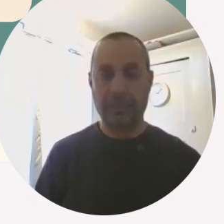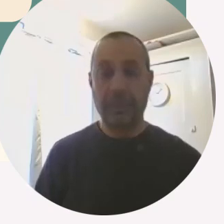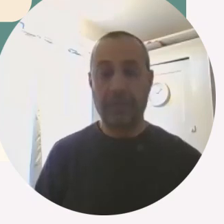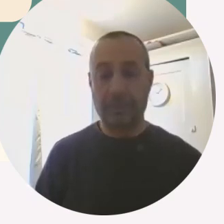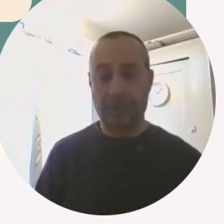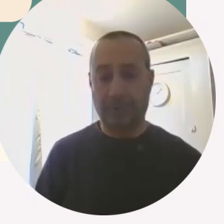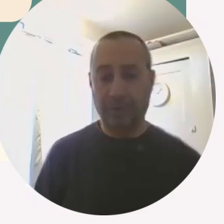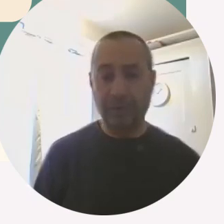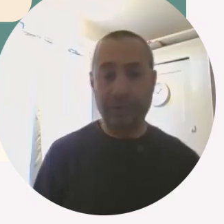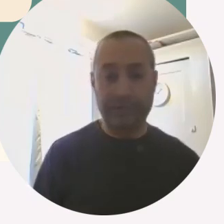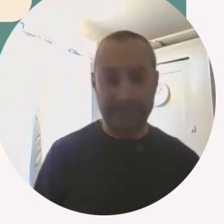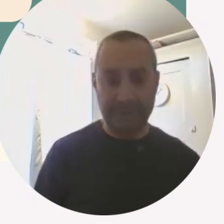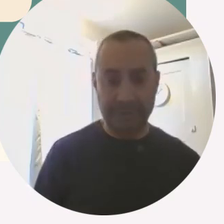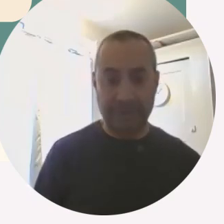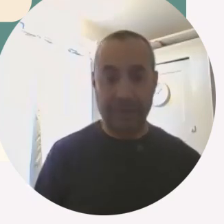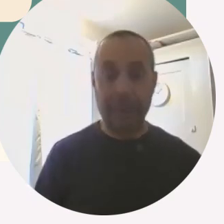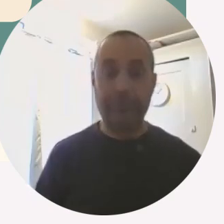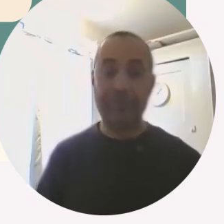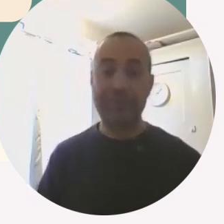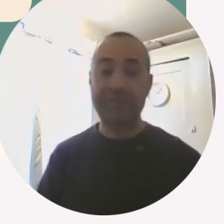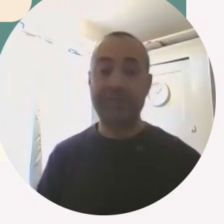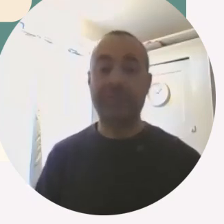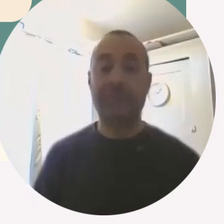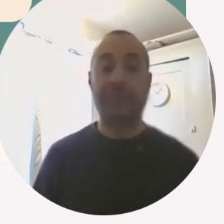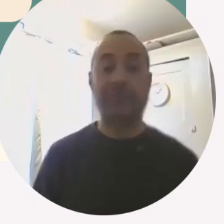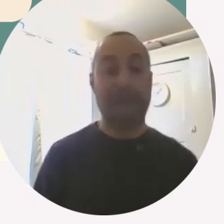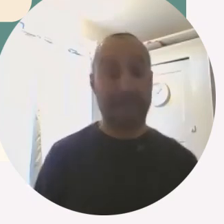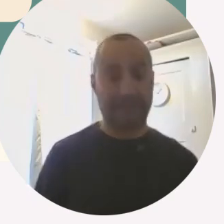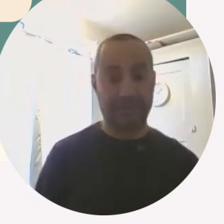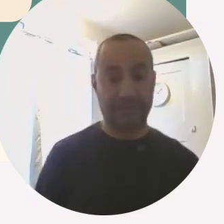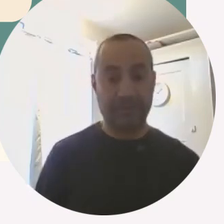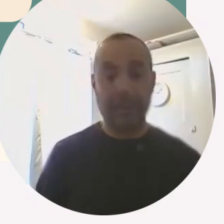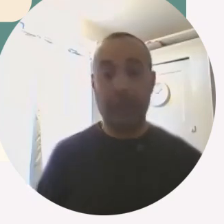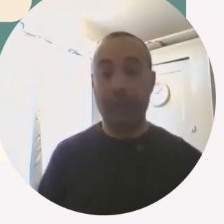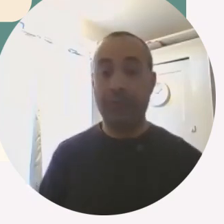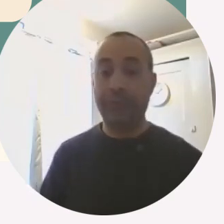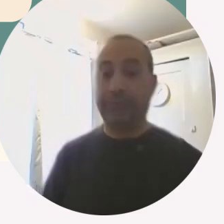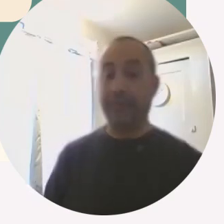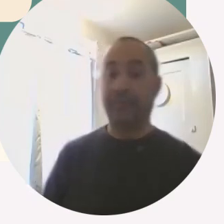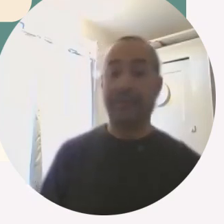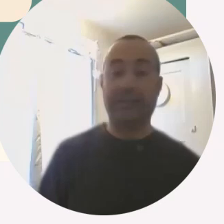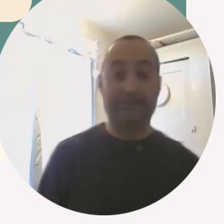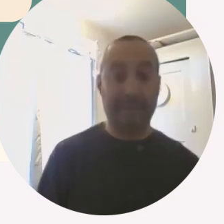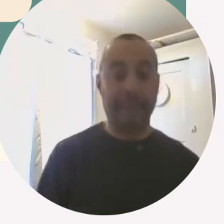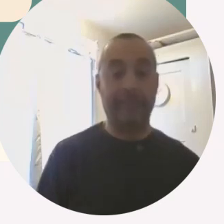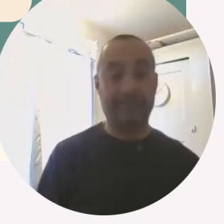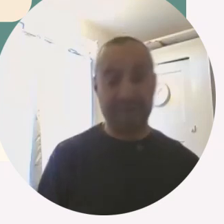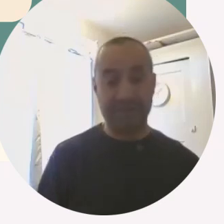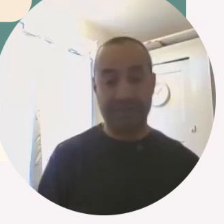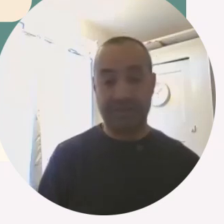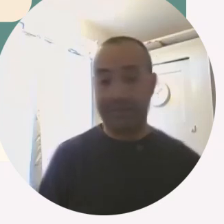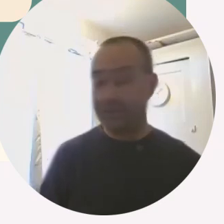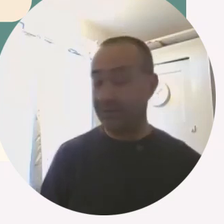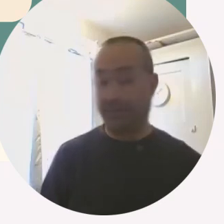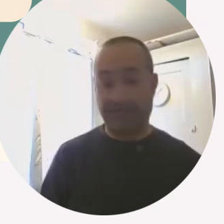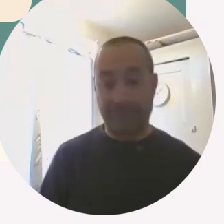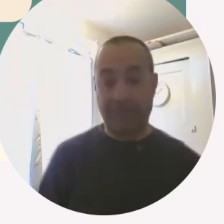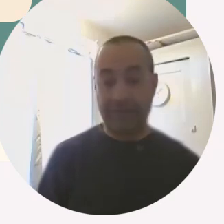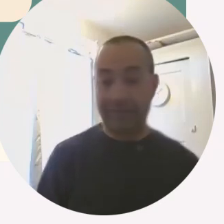You can also visit our specialist teaching services Padlet, where you'll find many ideas and suggestions about several areas of